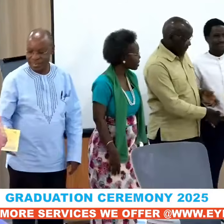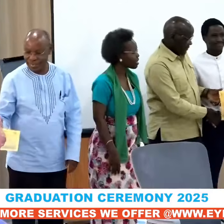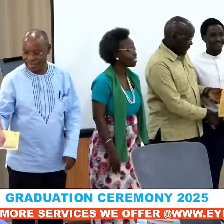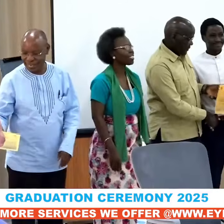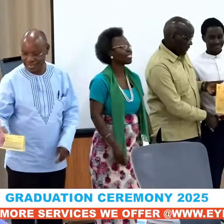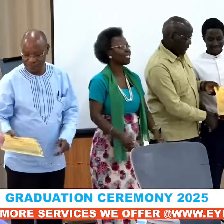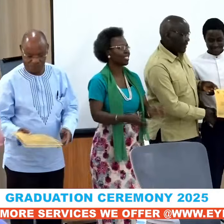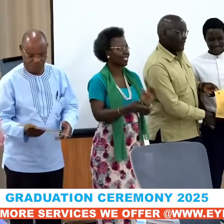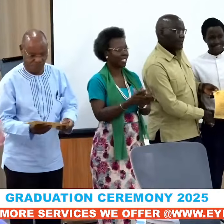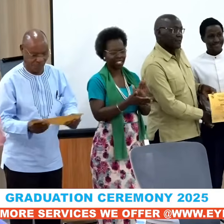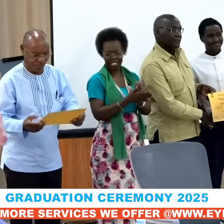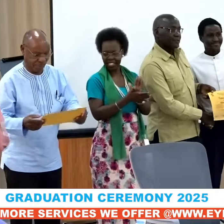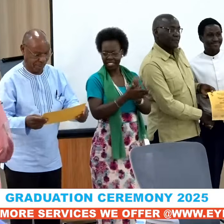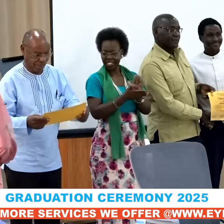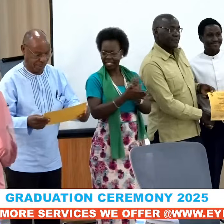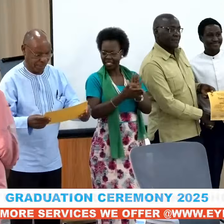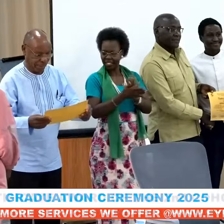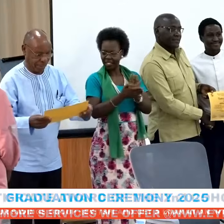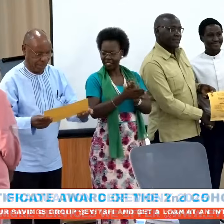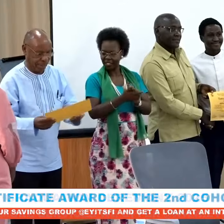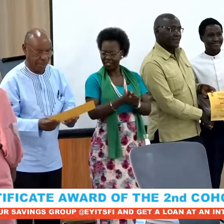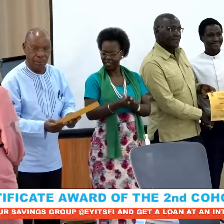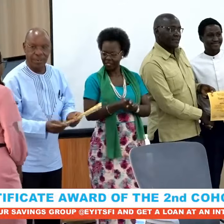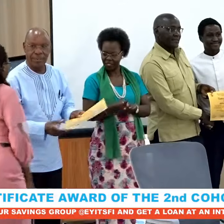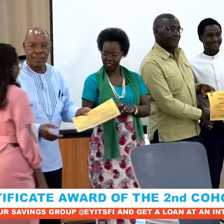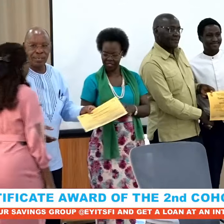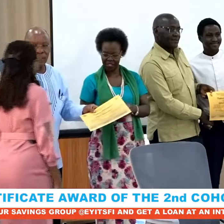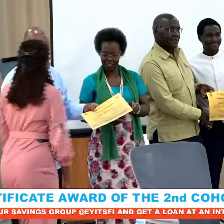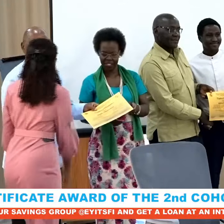There you go.